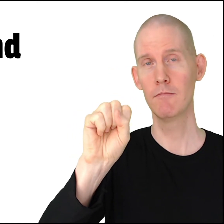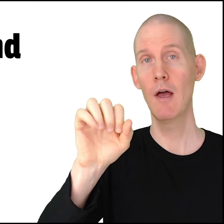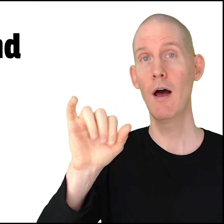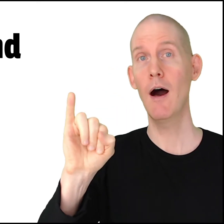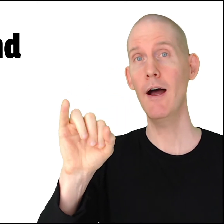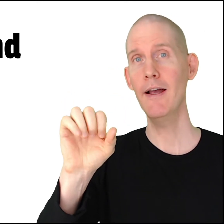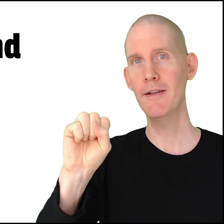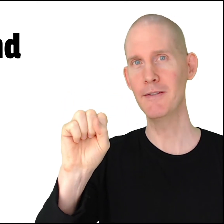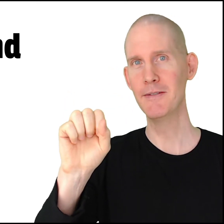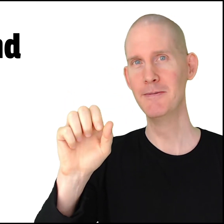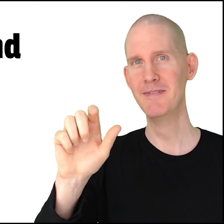Island.